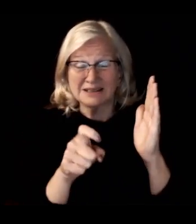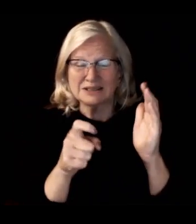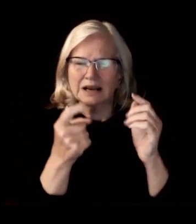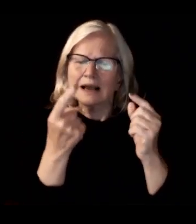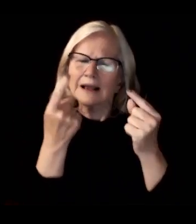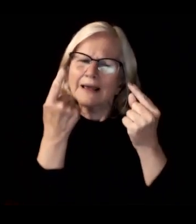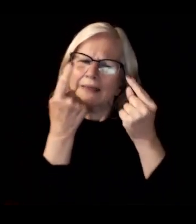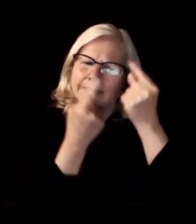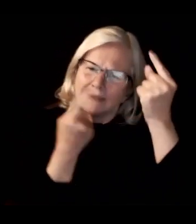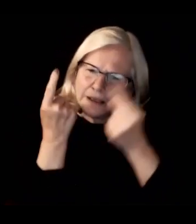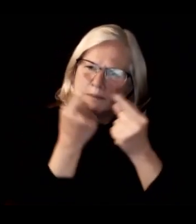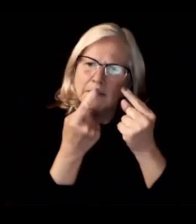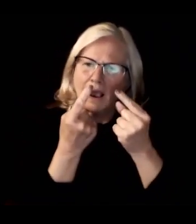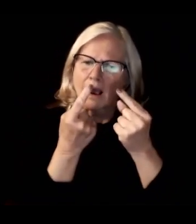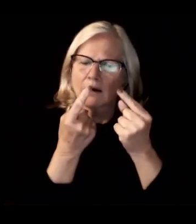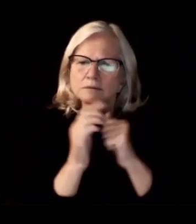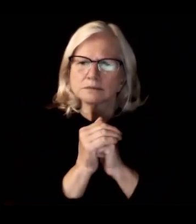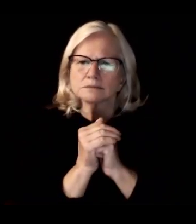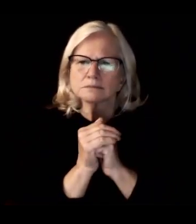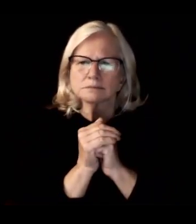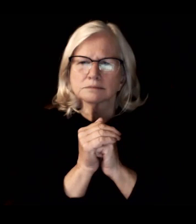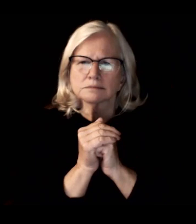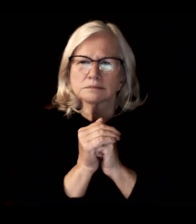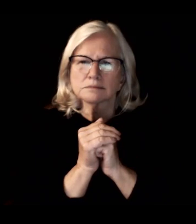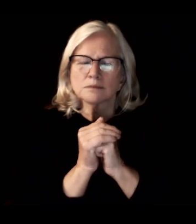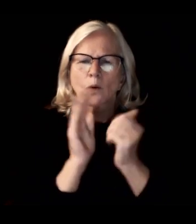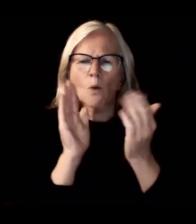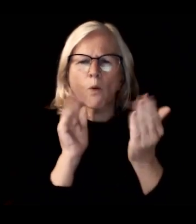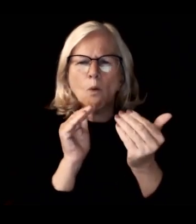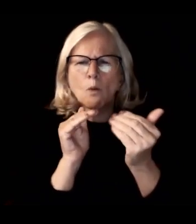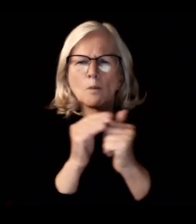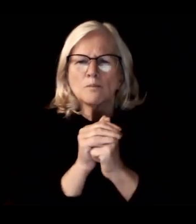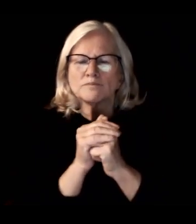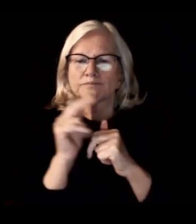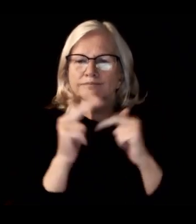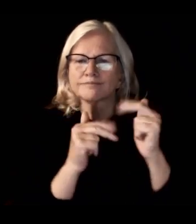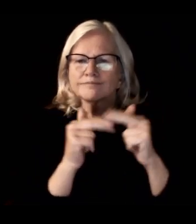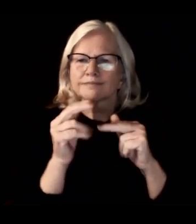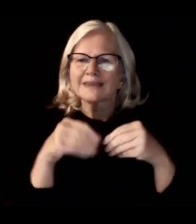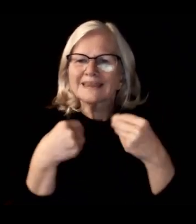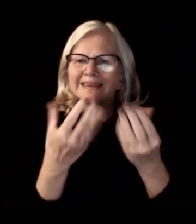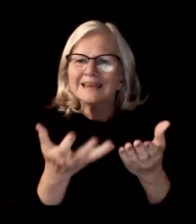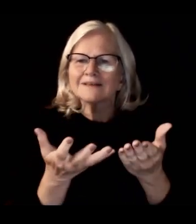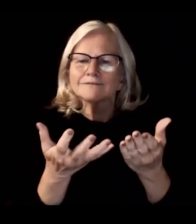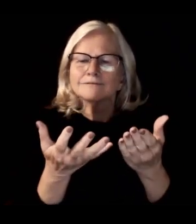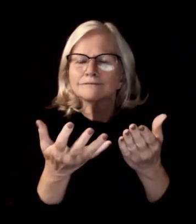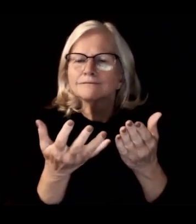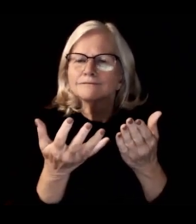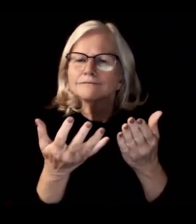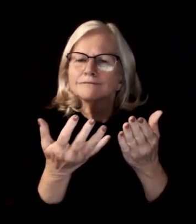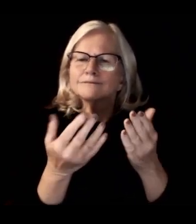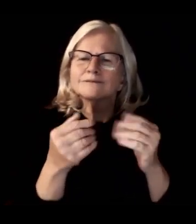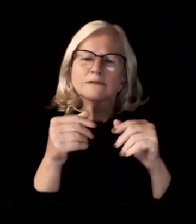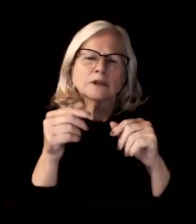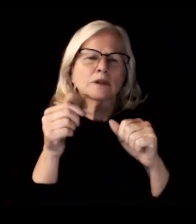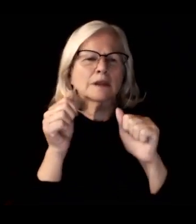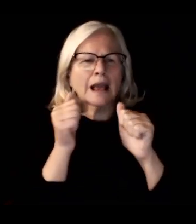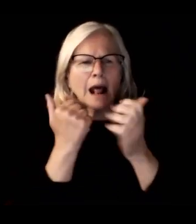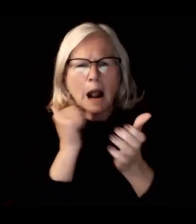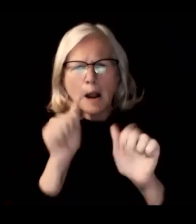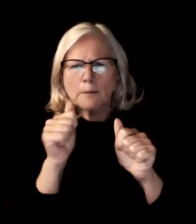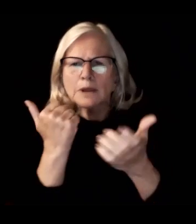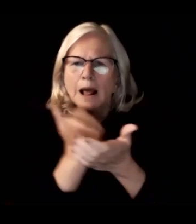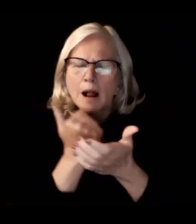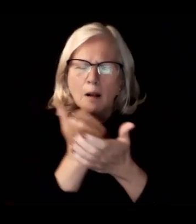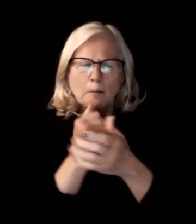very carefully and allow more visitation when they safely can do so. Today, we want to highlight more